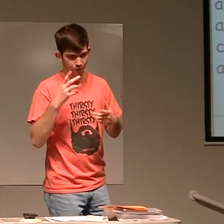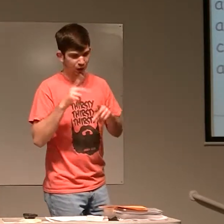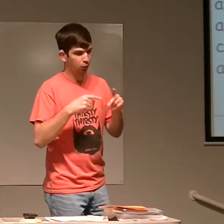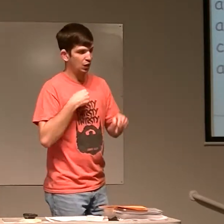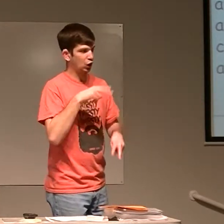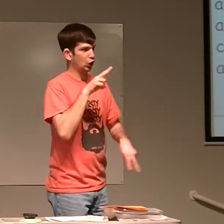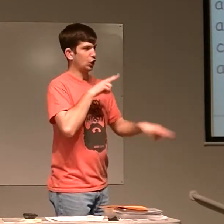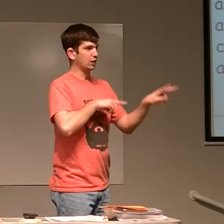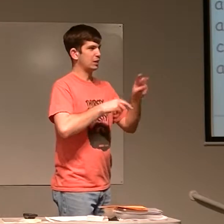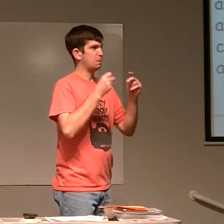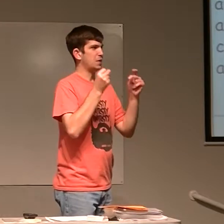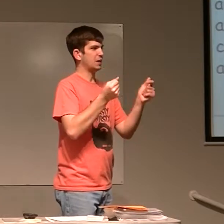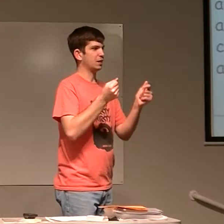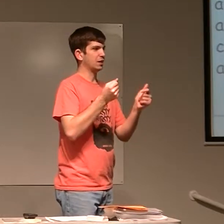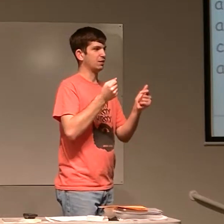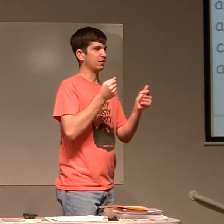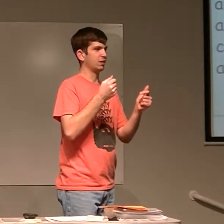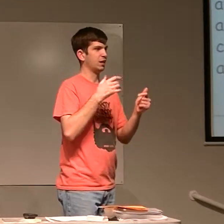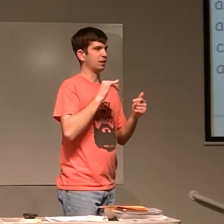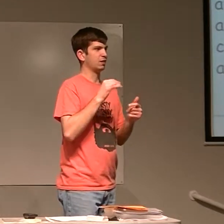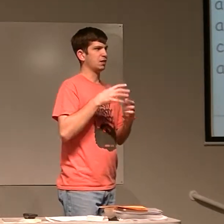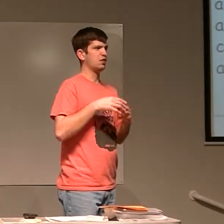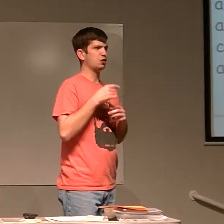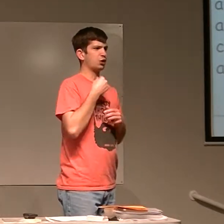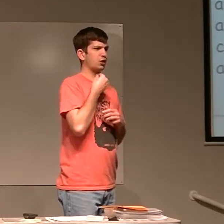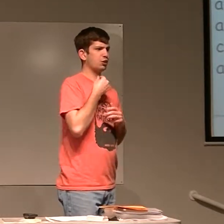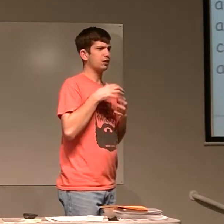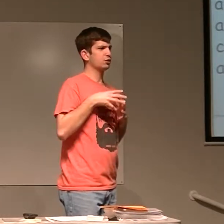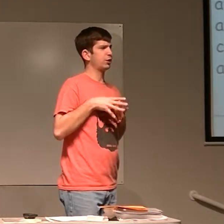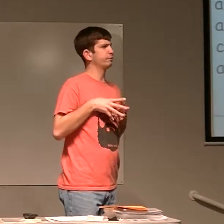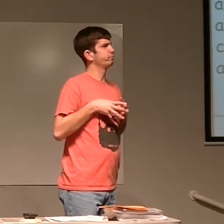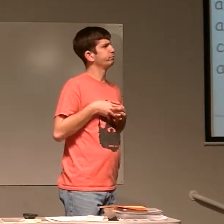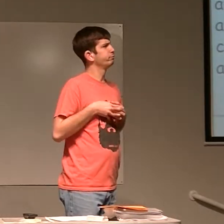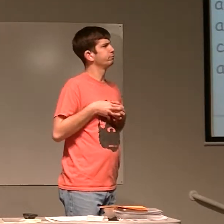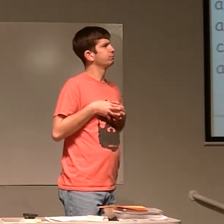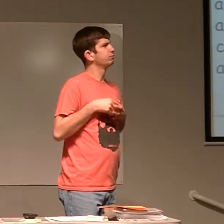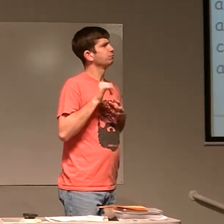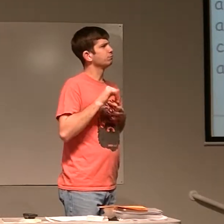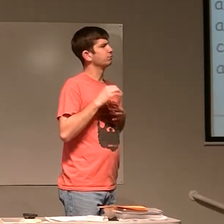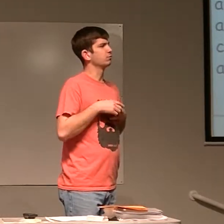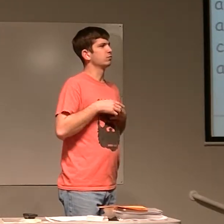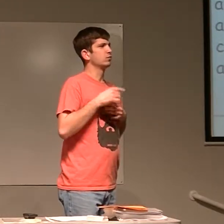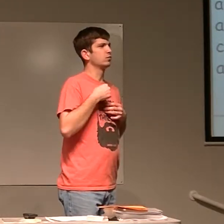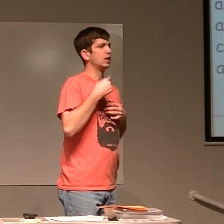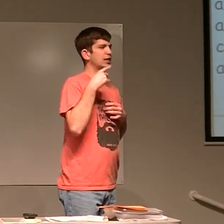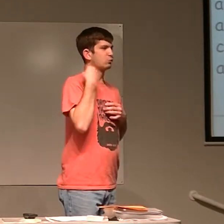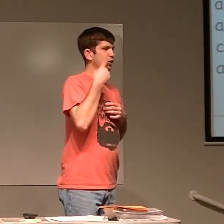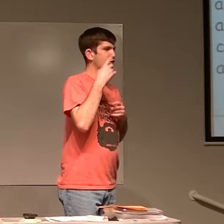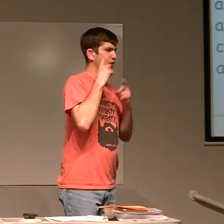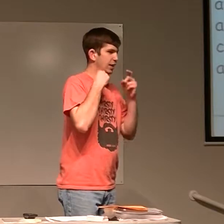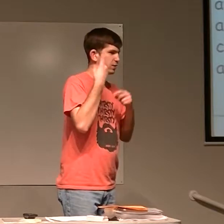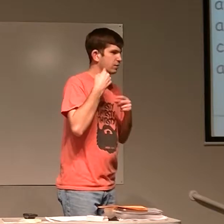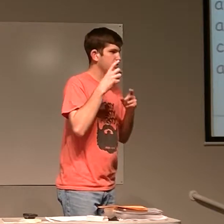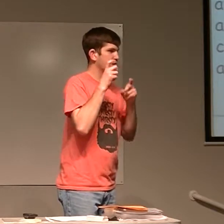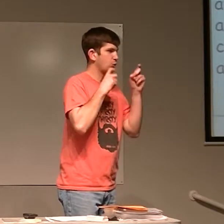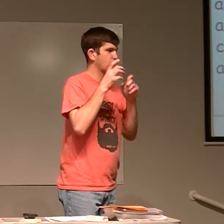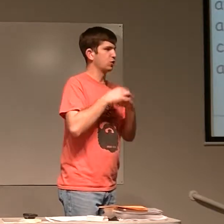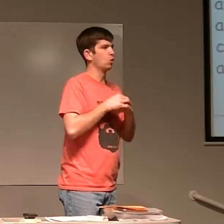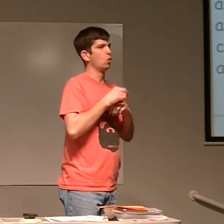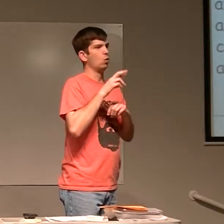people that look immediately, like if you're curious, like, they can read your face expression. Or